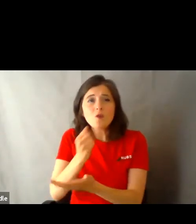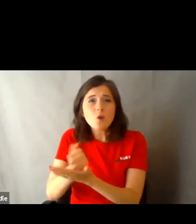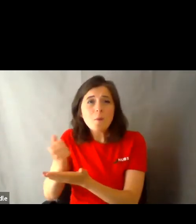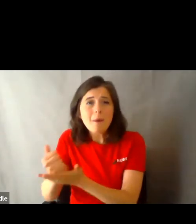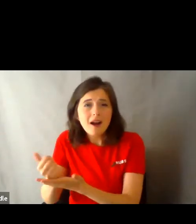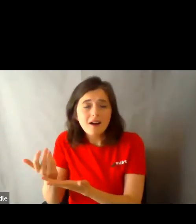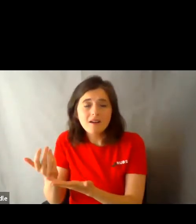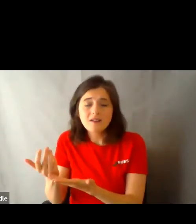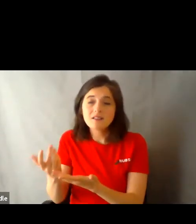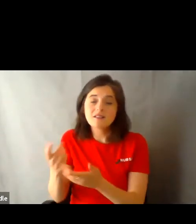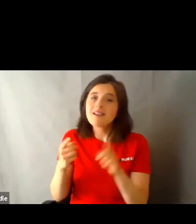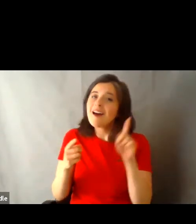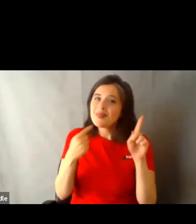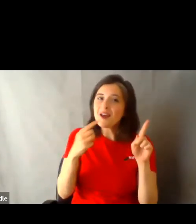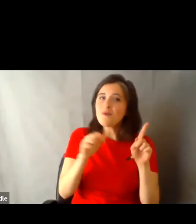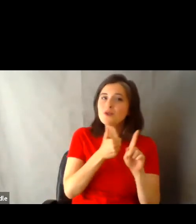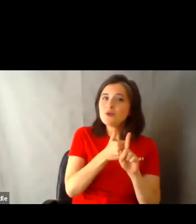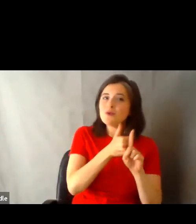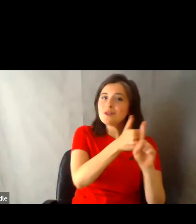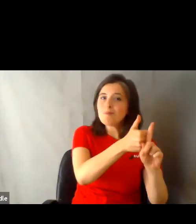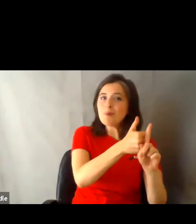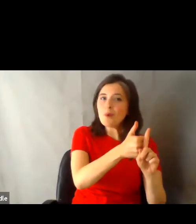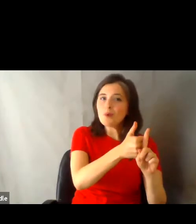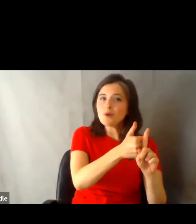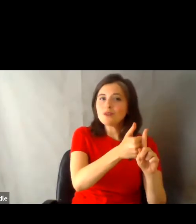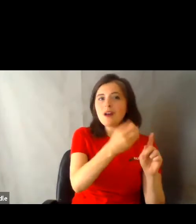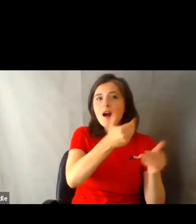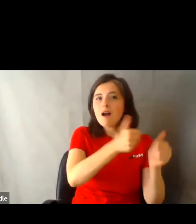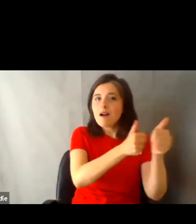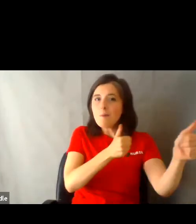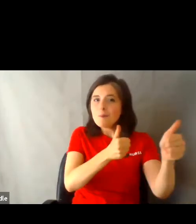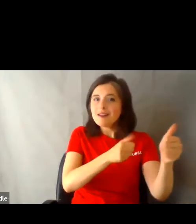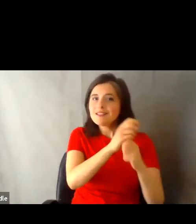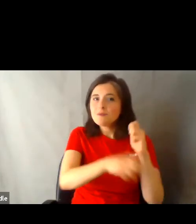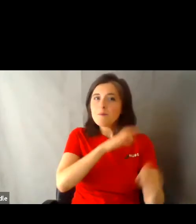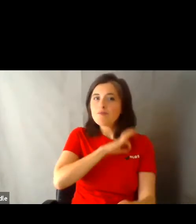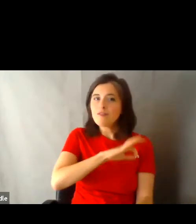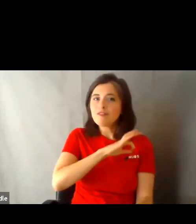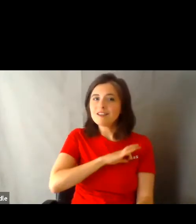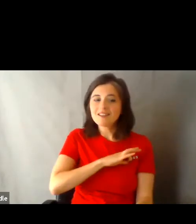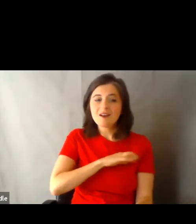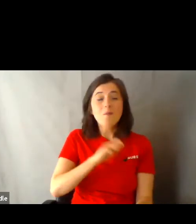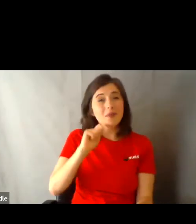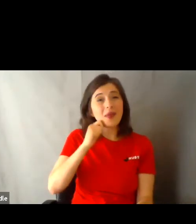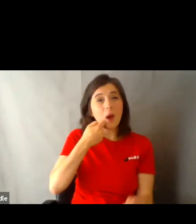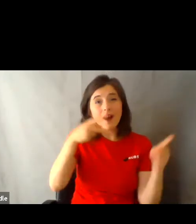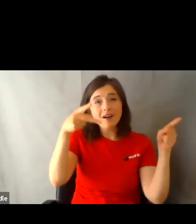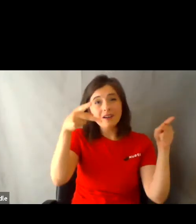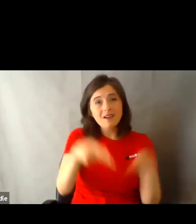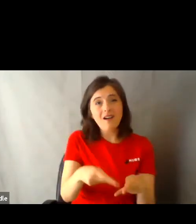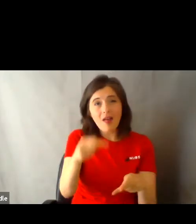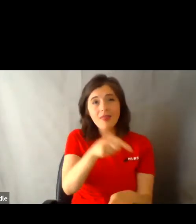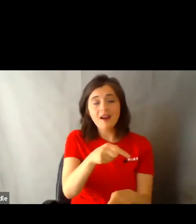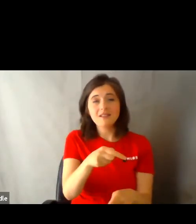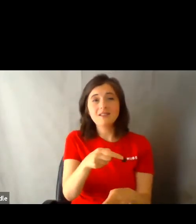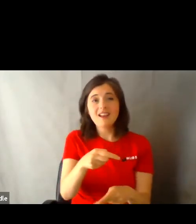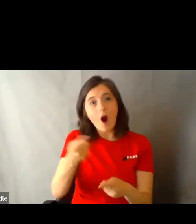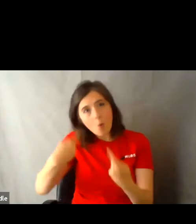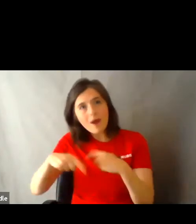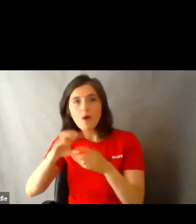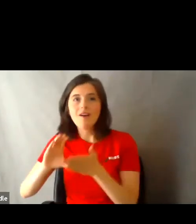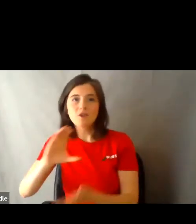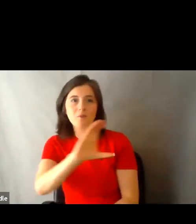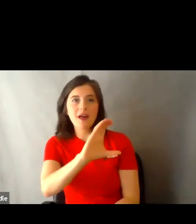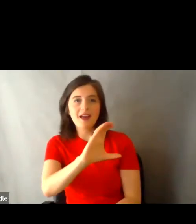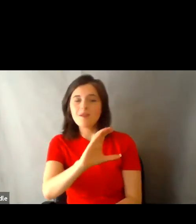making of profits. But they're going to try and cut their cloth down on that front, and they're going to try and make us pay. But we